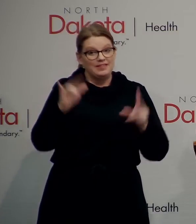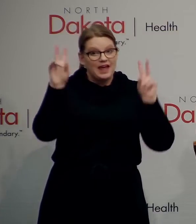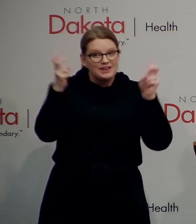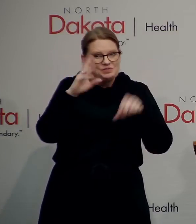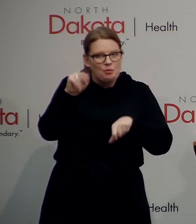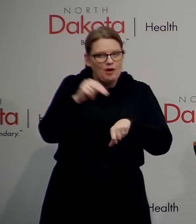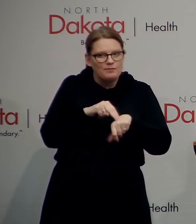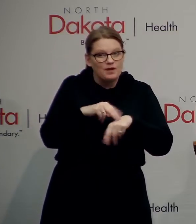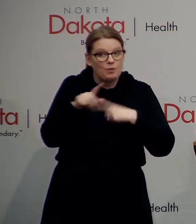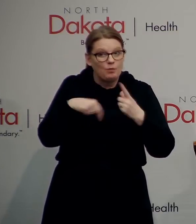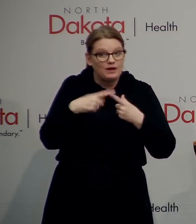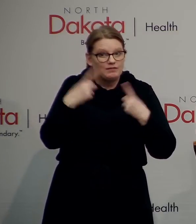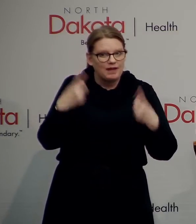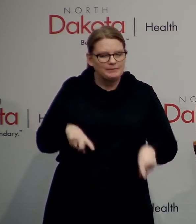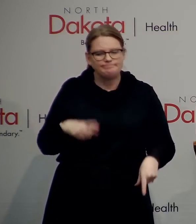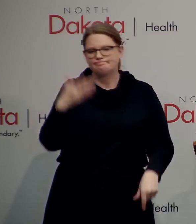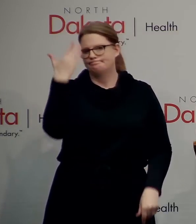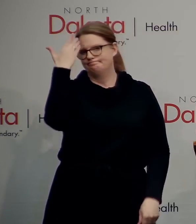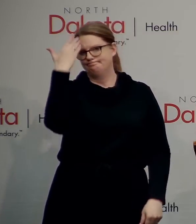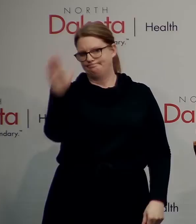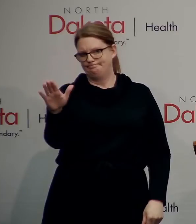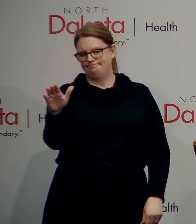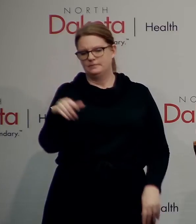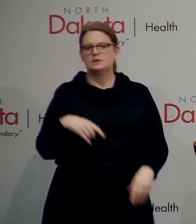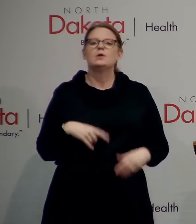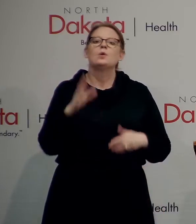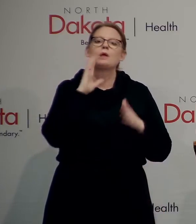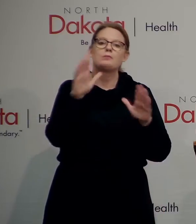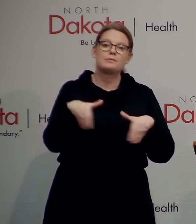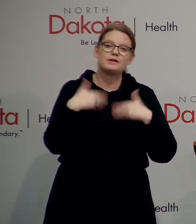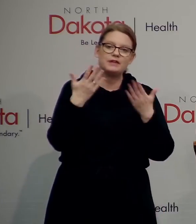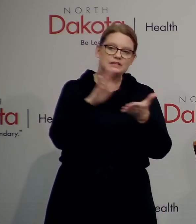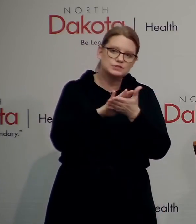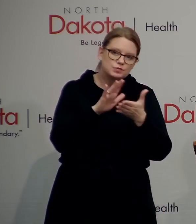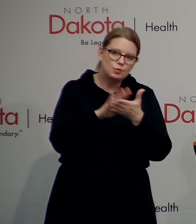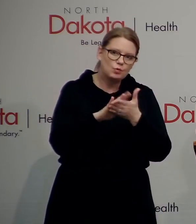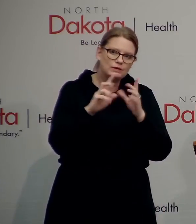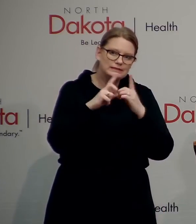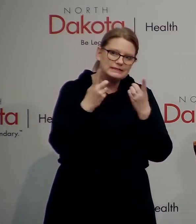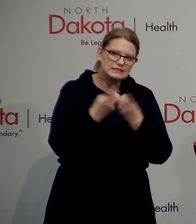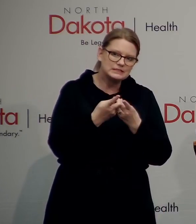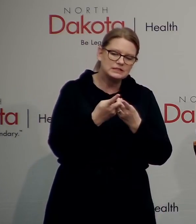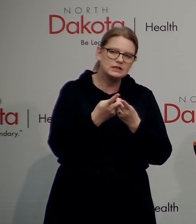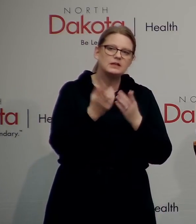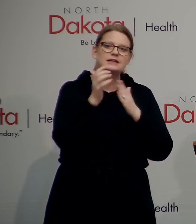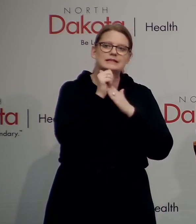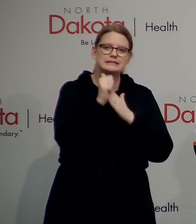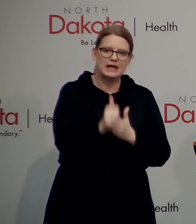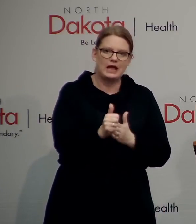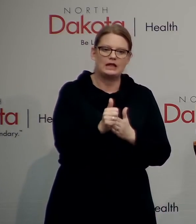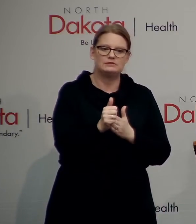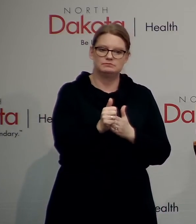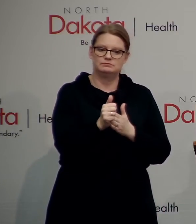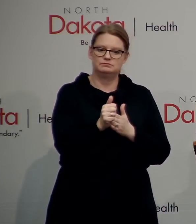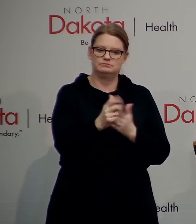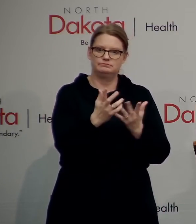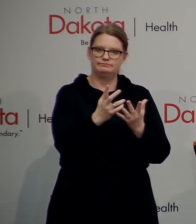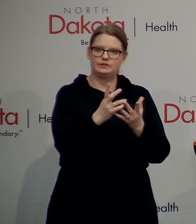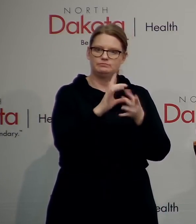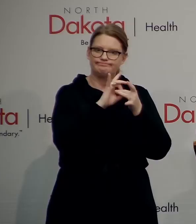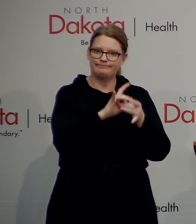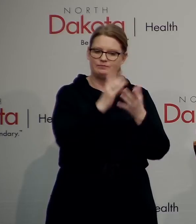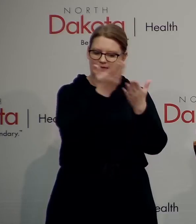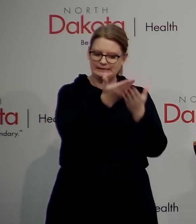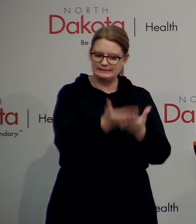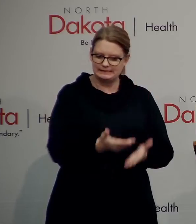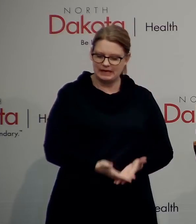be again, to that end, we are providing school districts with the guidance that is informed by data to help them make